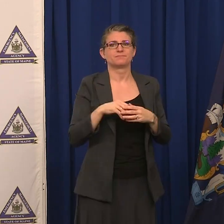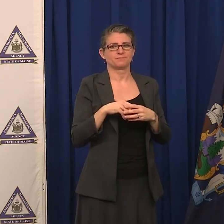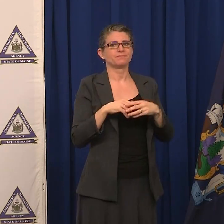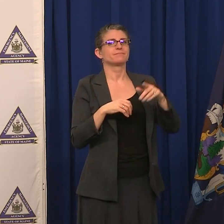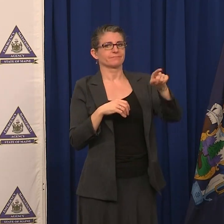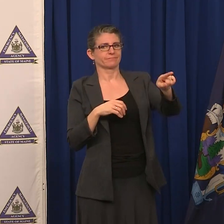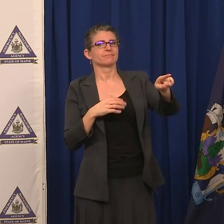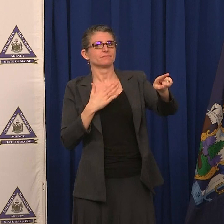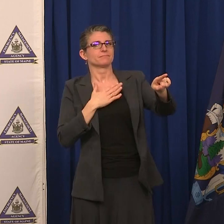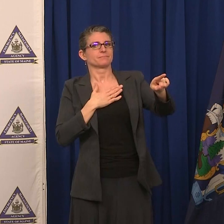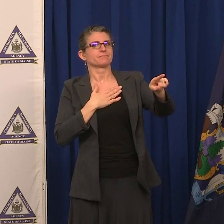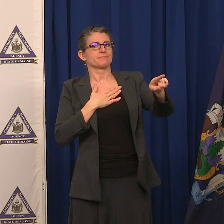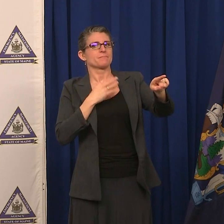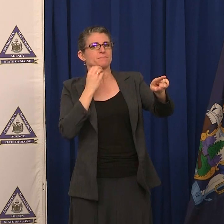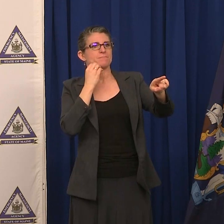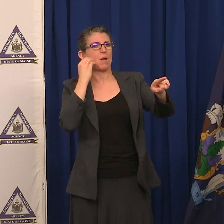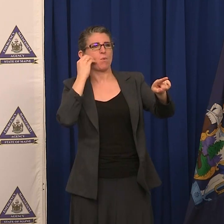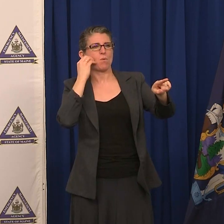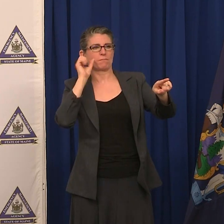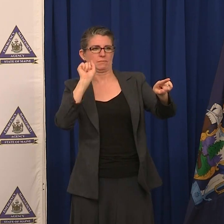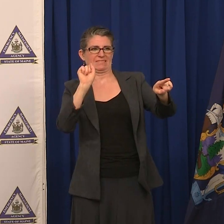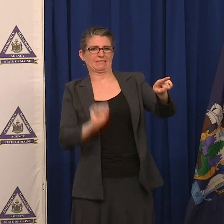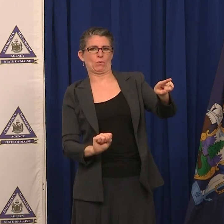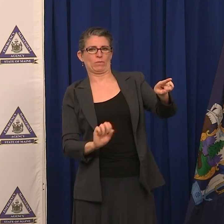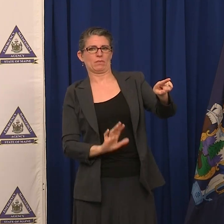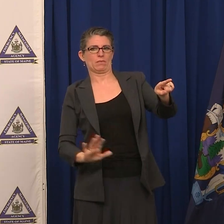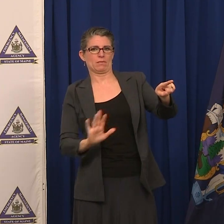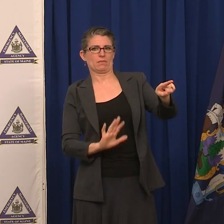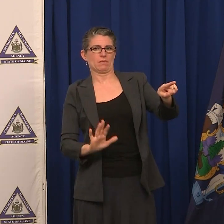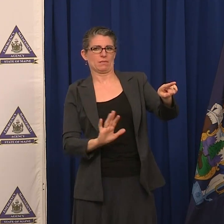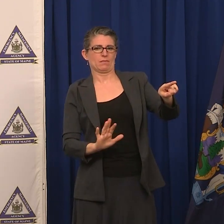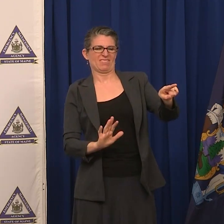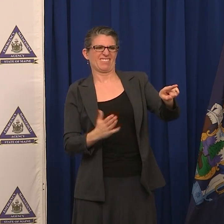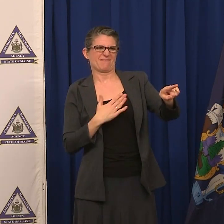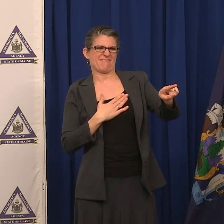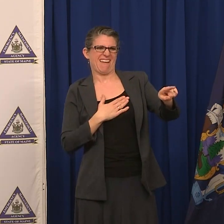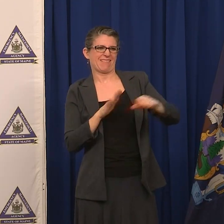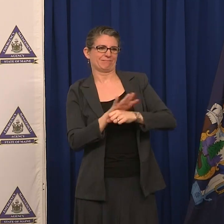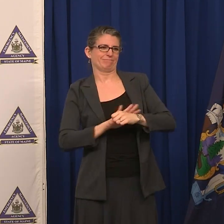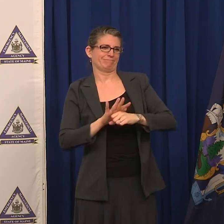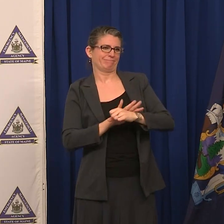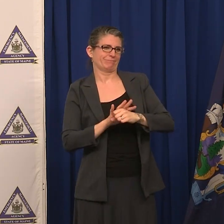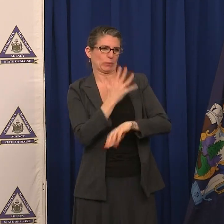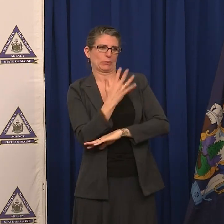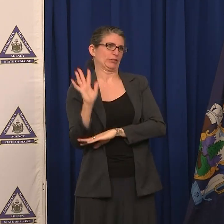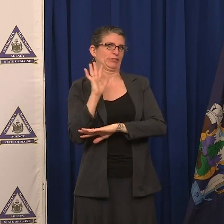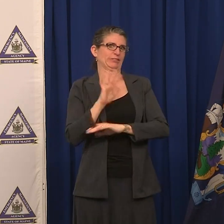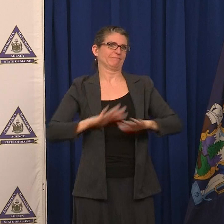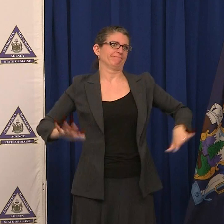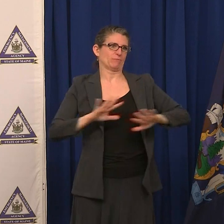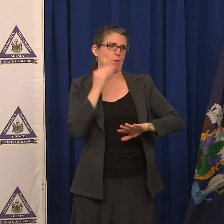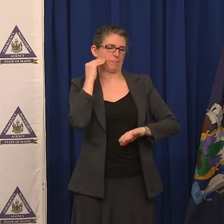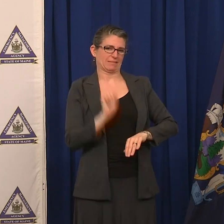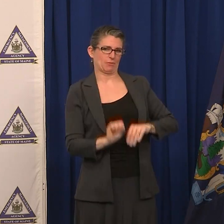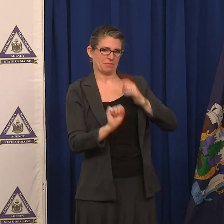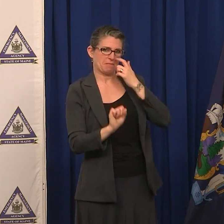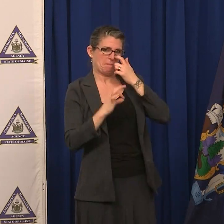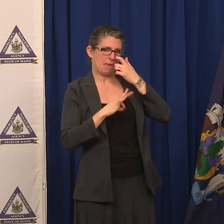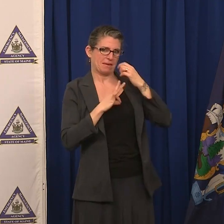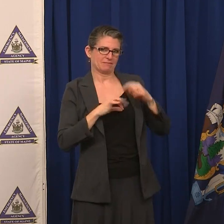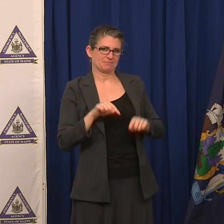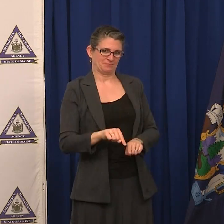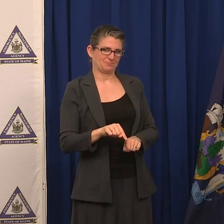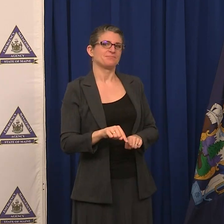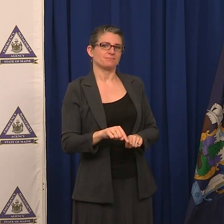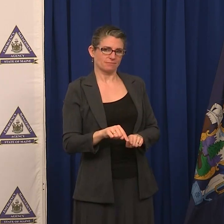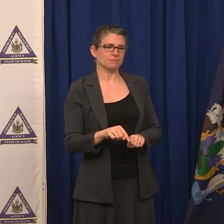like to think about it, has that been happening? Are people complying? And the answer is yes. And I'm only speaking anecdotally here, just on my own